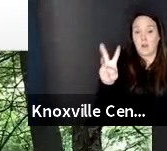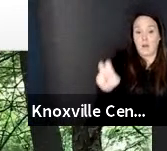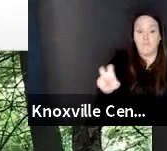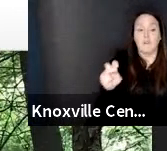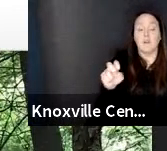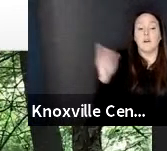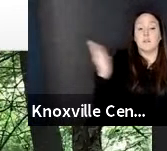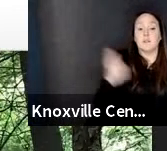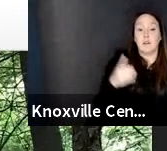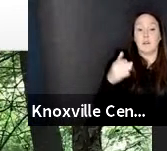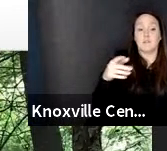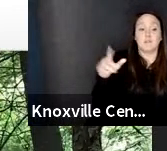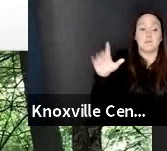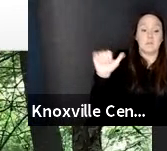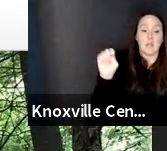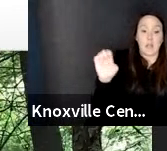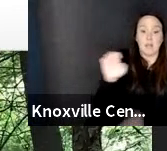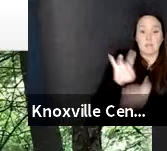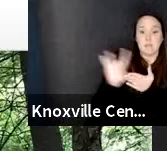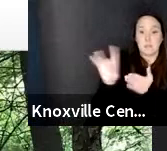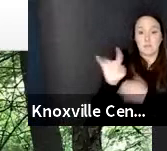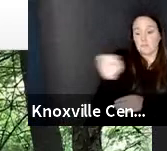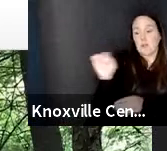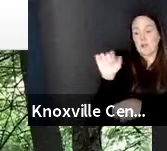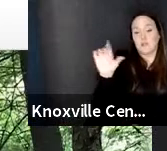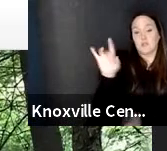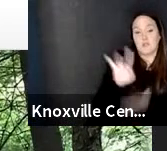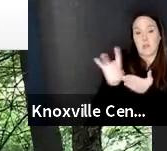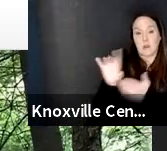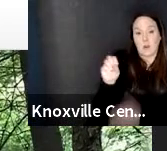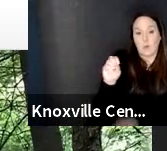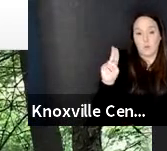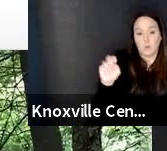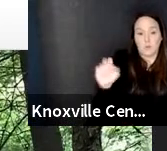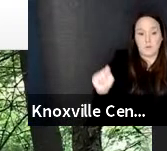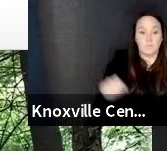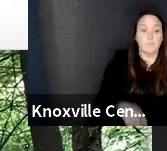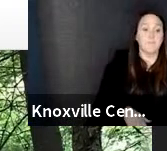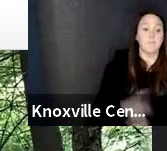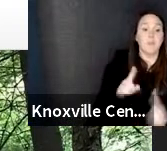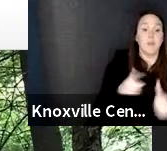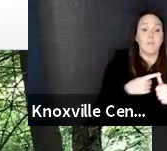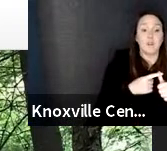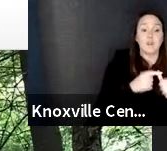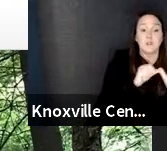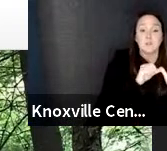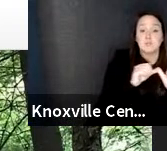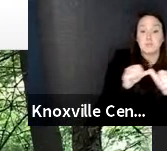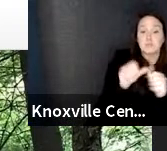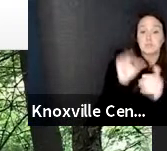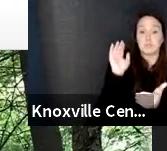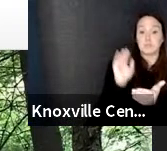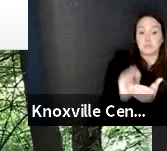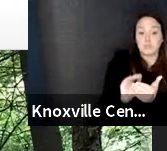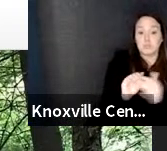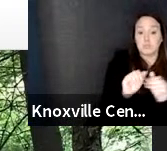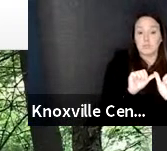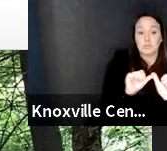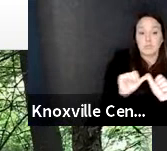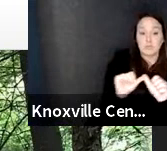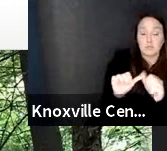covid.knoxcounty.gov/case-count. Moving to the first benchmark, sustained reduction or stability in new cases for 14